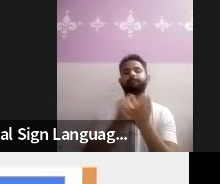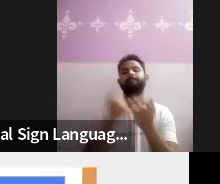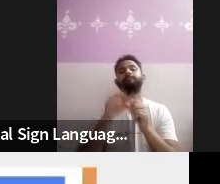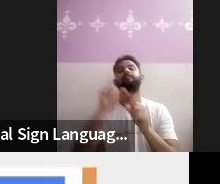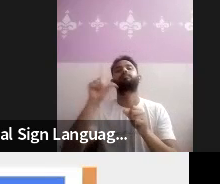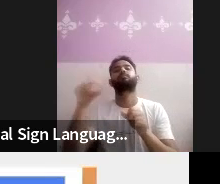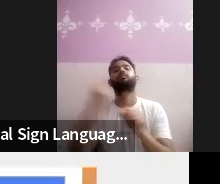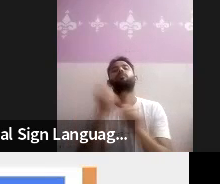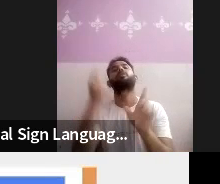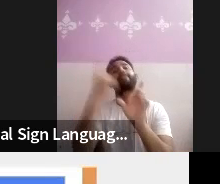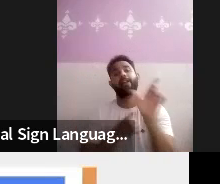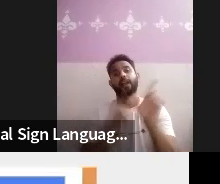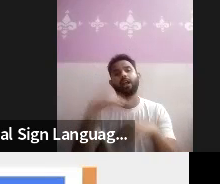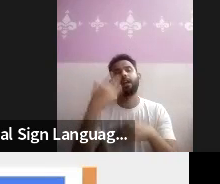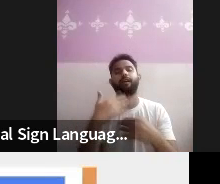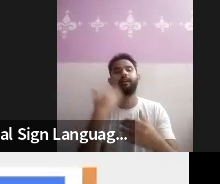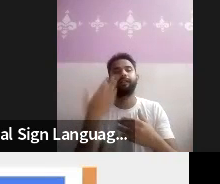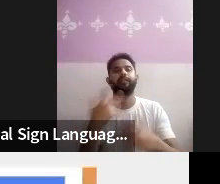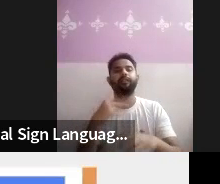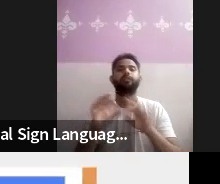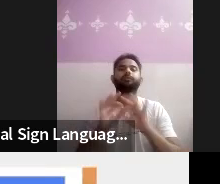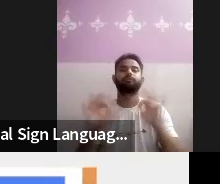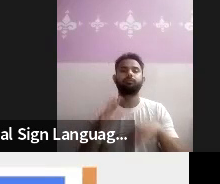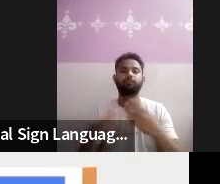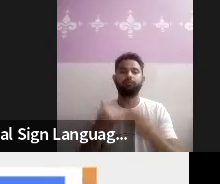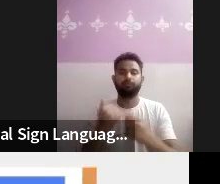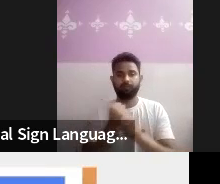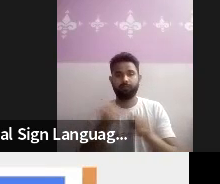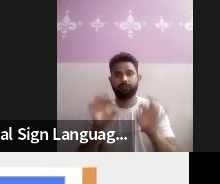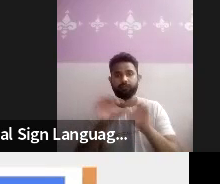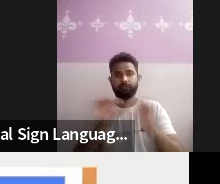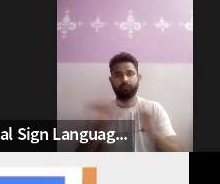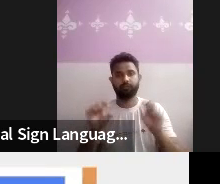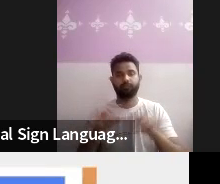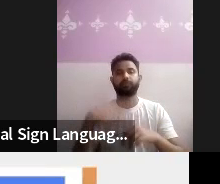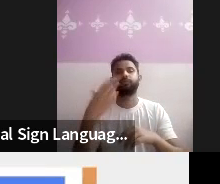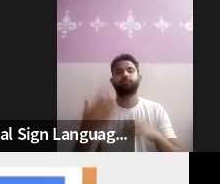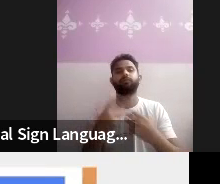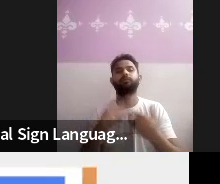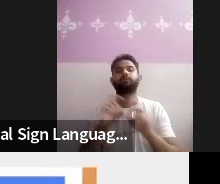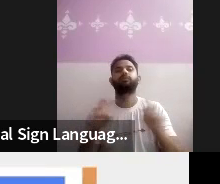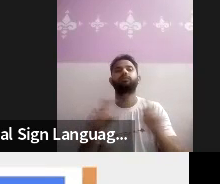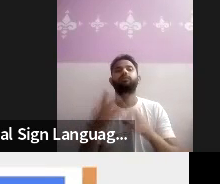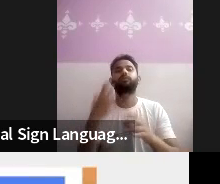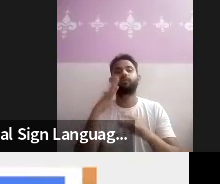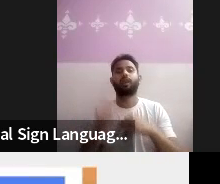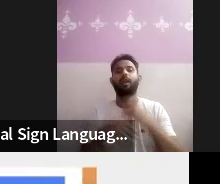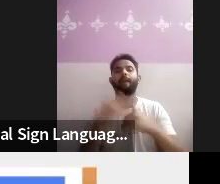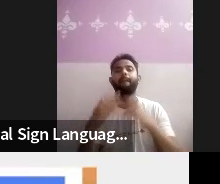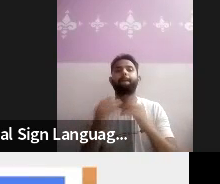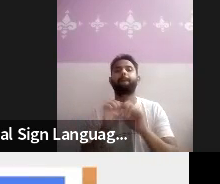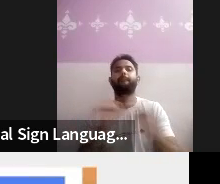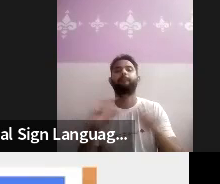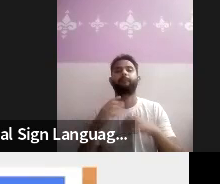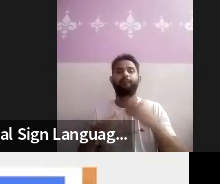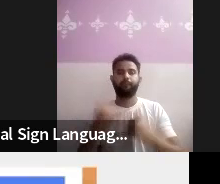Samsung, or you can take a click and use that. So there's two options